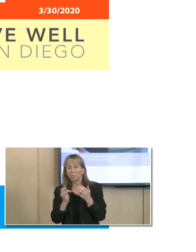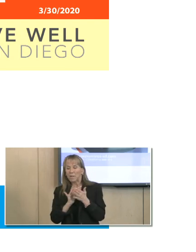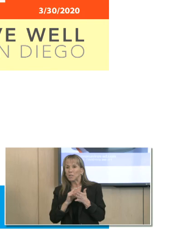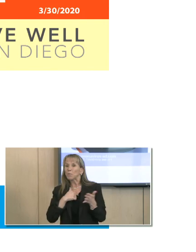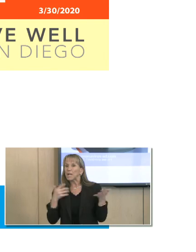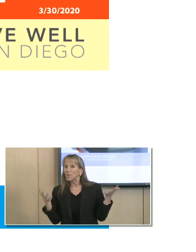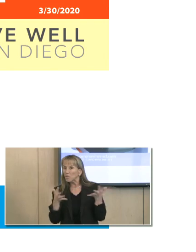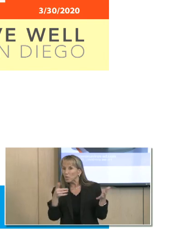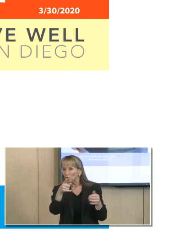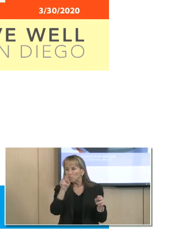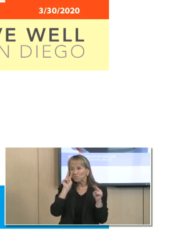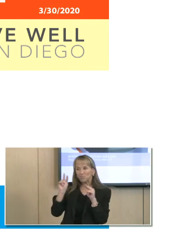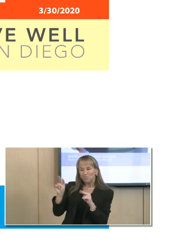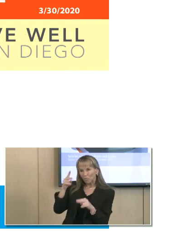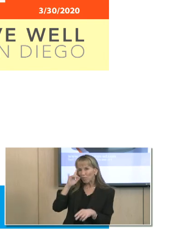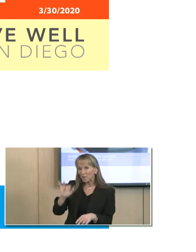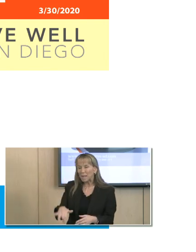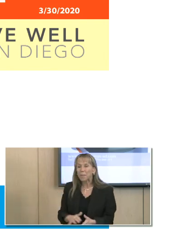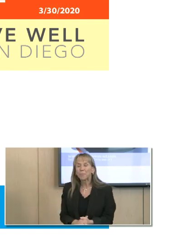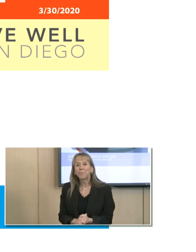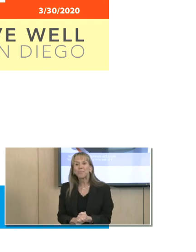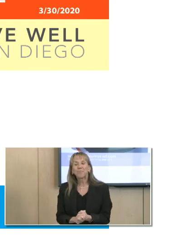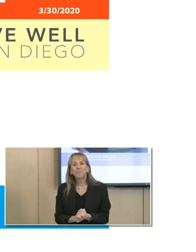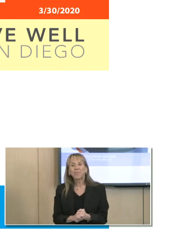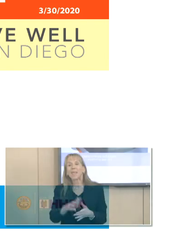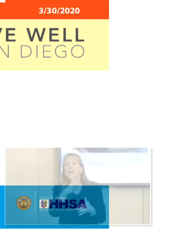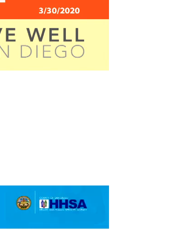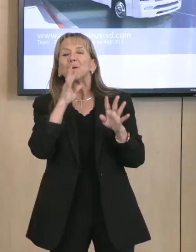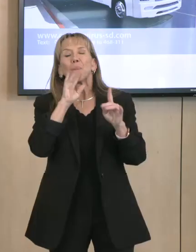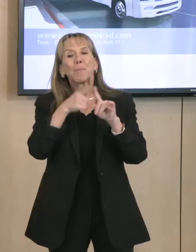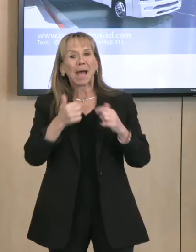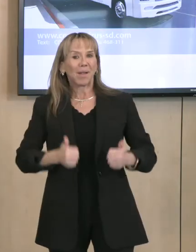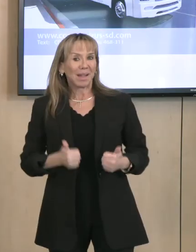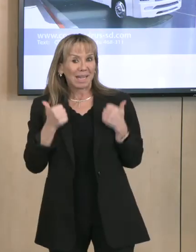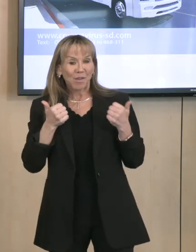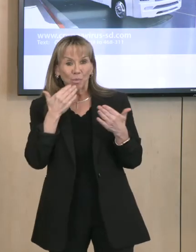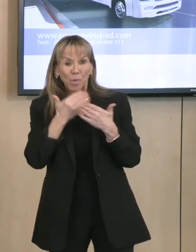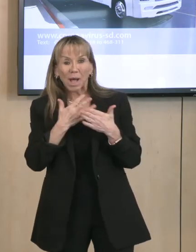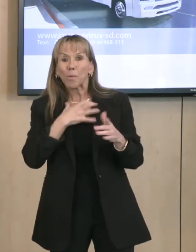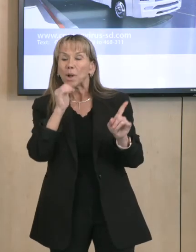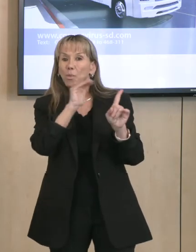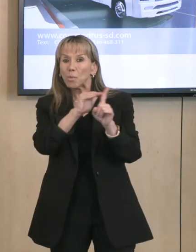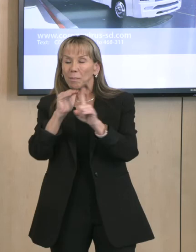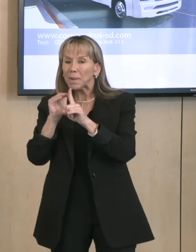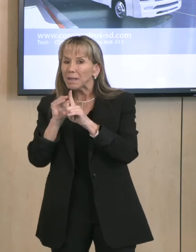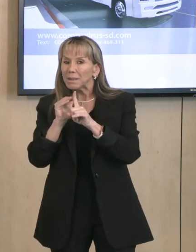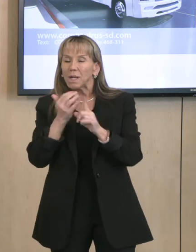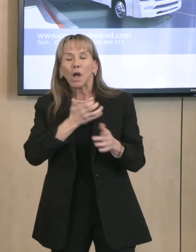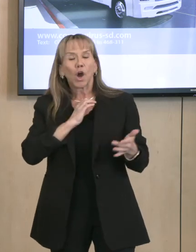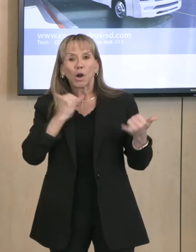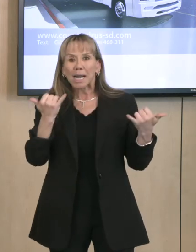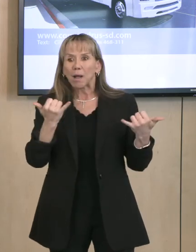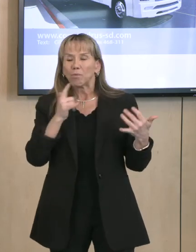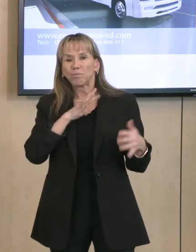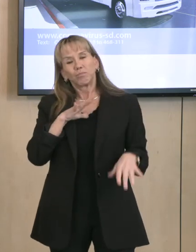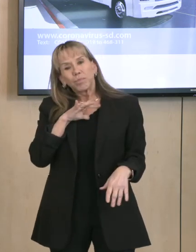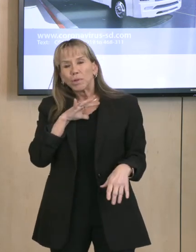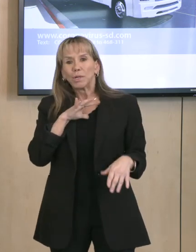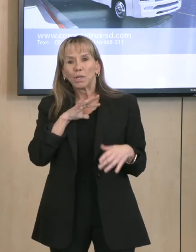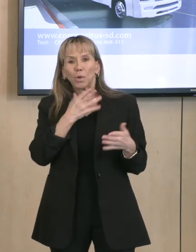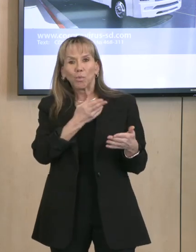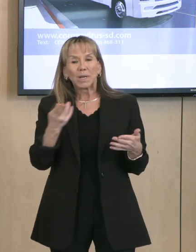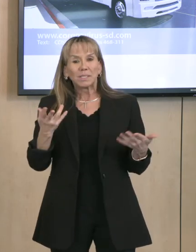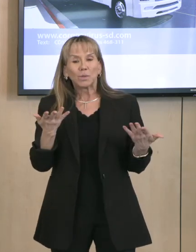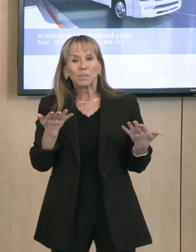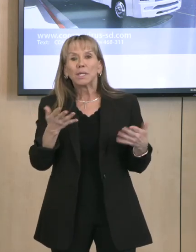you to keep an eye out for it. And speaking of Live Well, I want to remind everyone about our great new resource, the Live Well